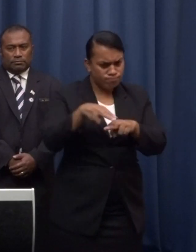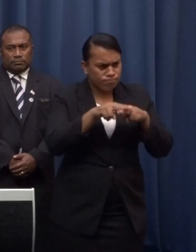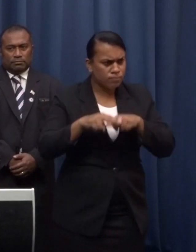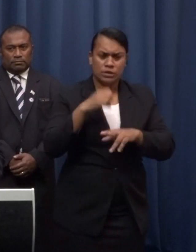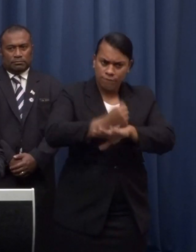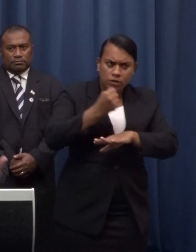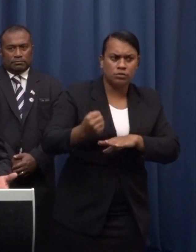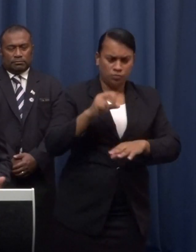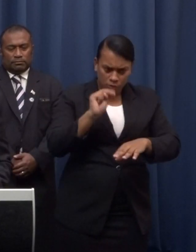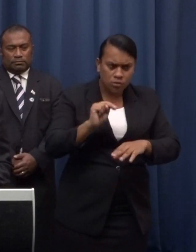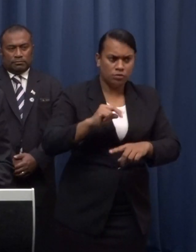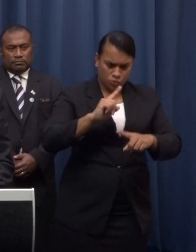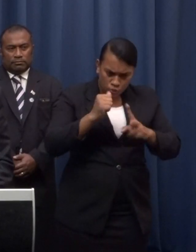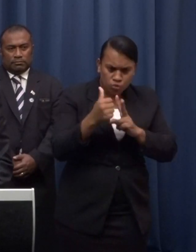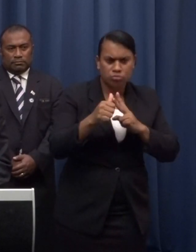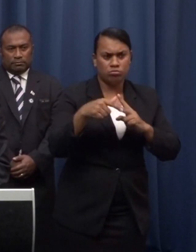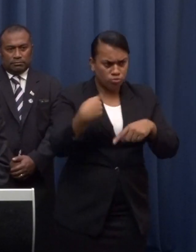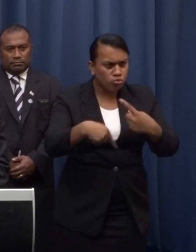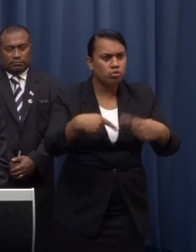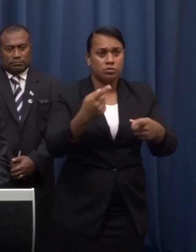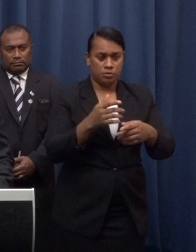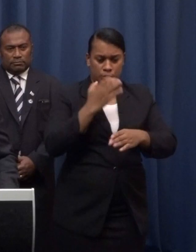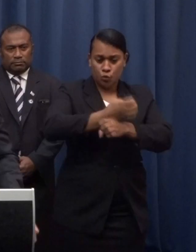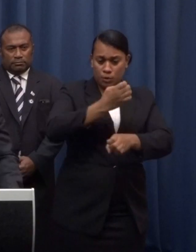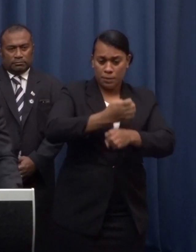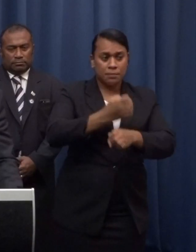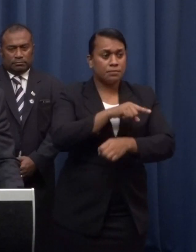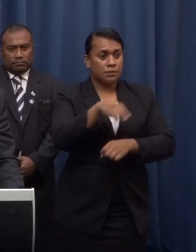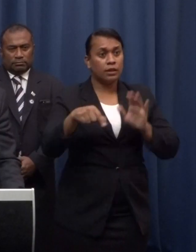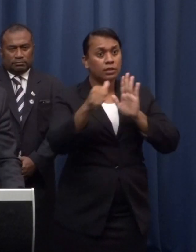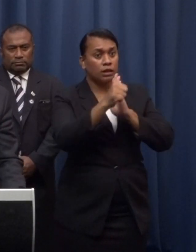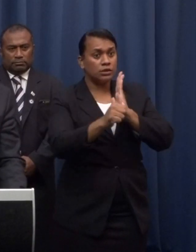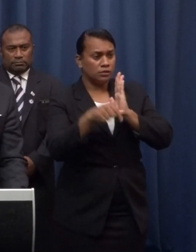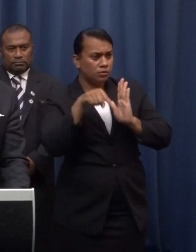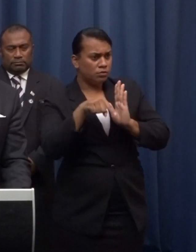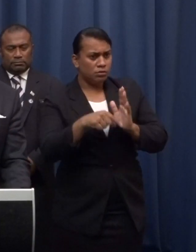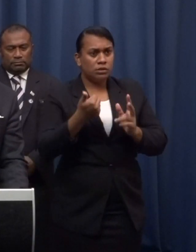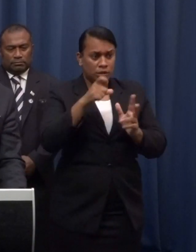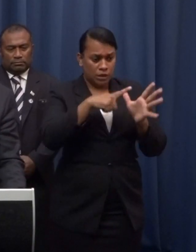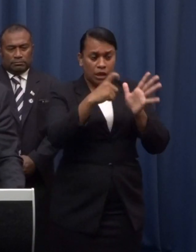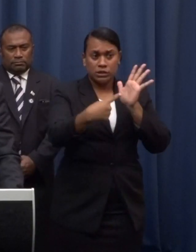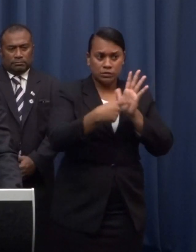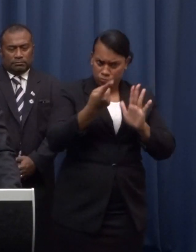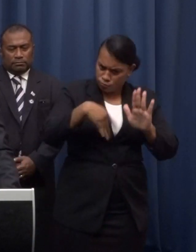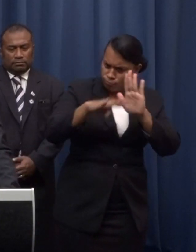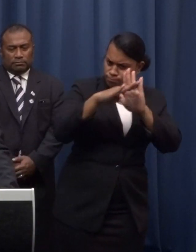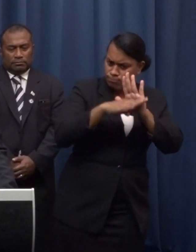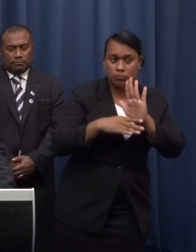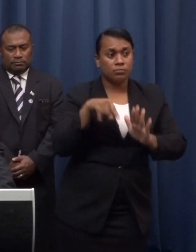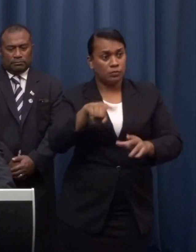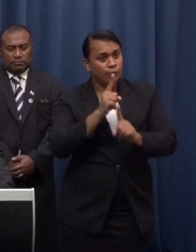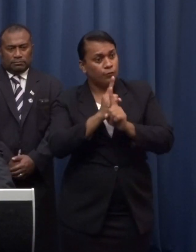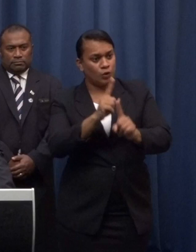protections under the Employment Relations Act and various other mechanisms through which we can ensure that people will continue to get access